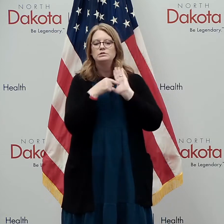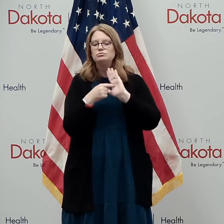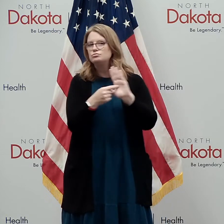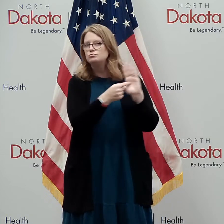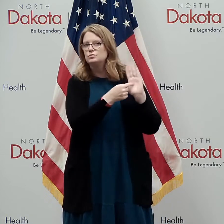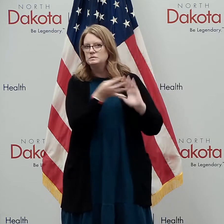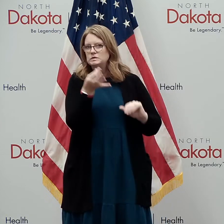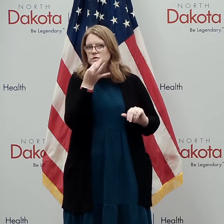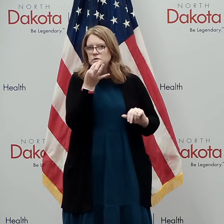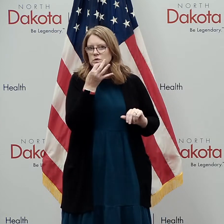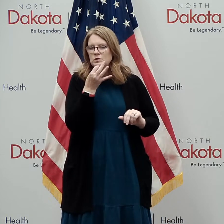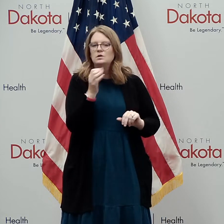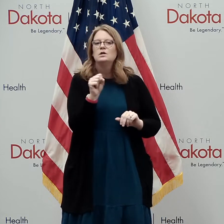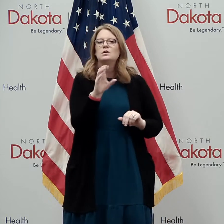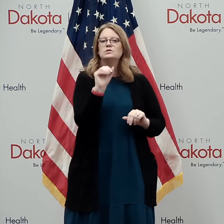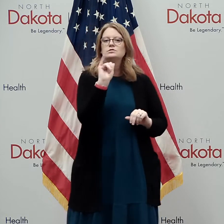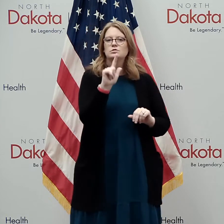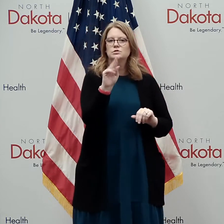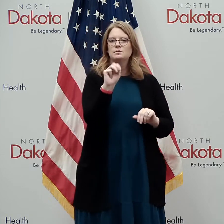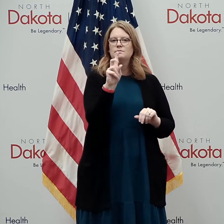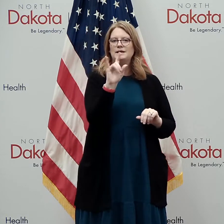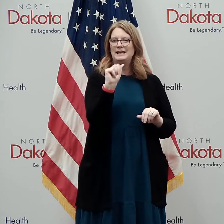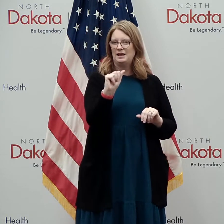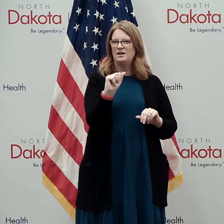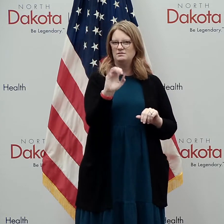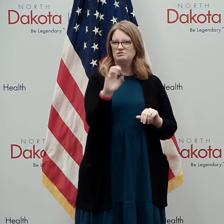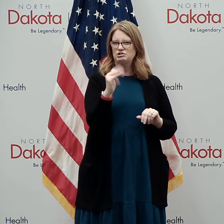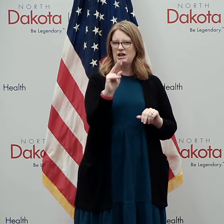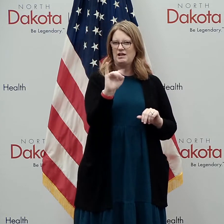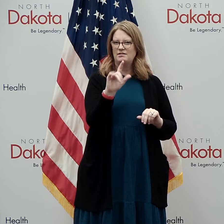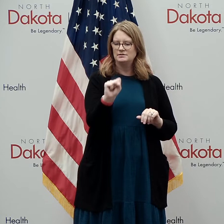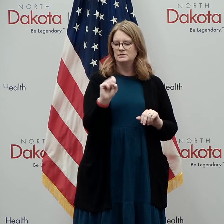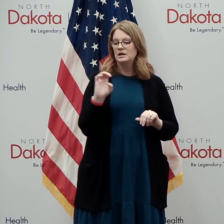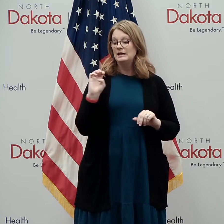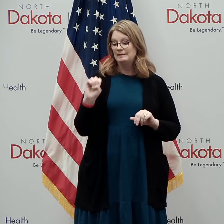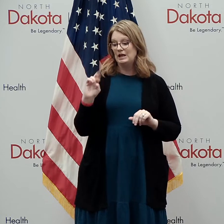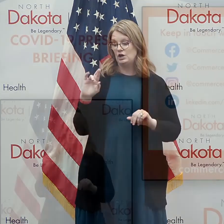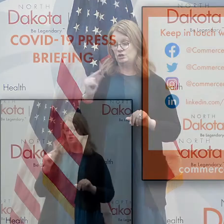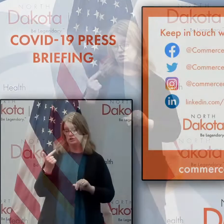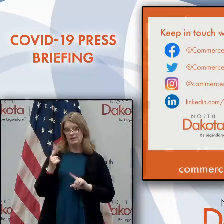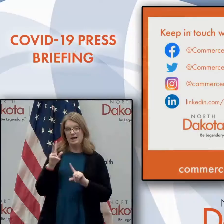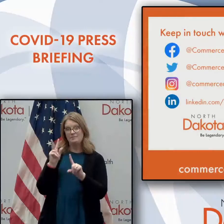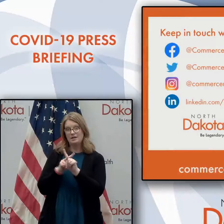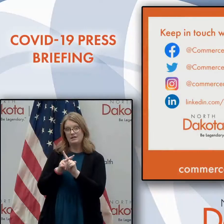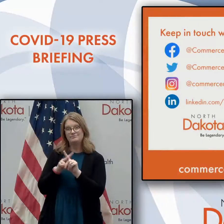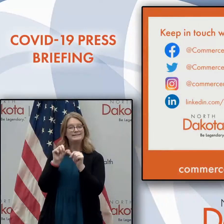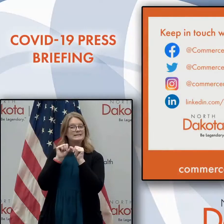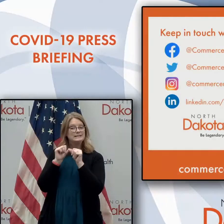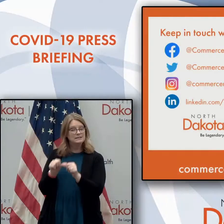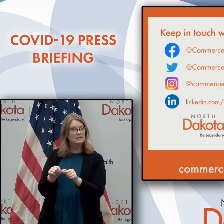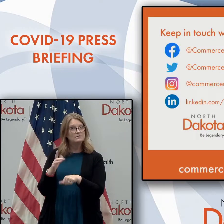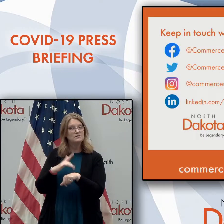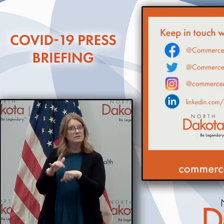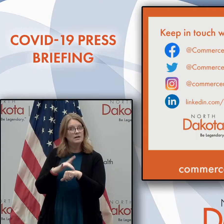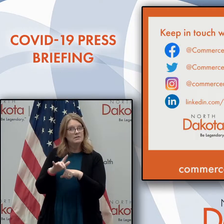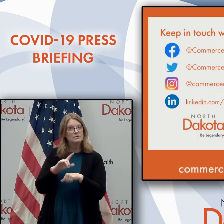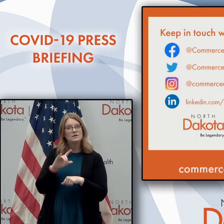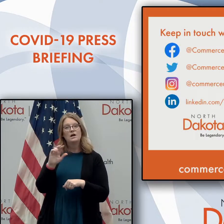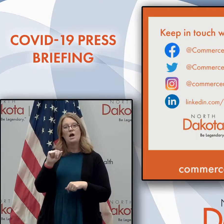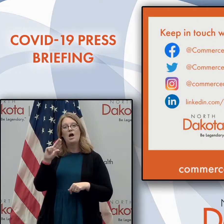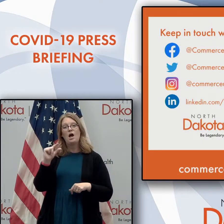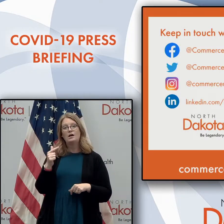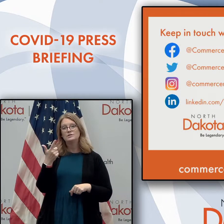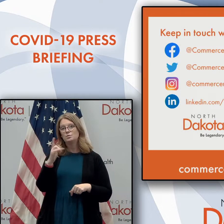coming weeks on our social media channels and our newsletters. The ERG application window will remain open until August 28th